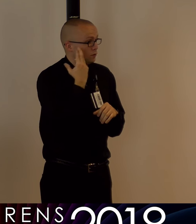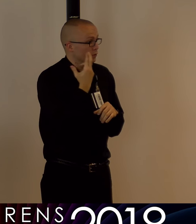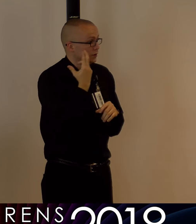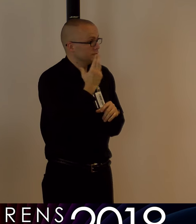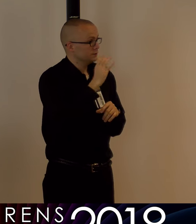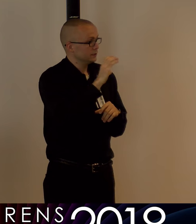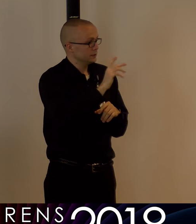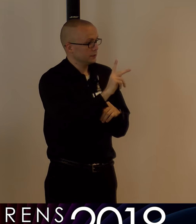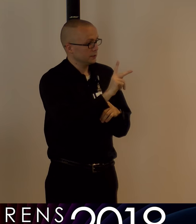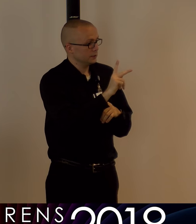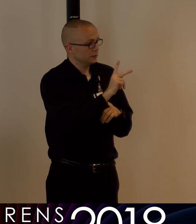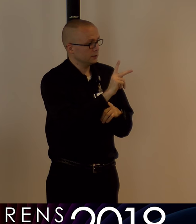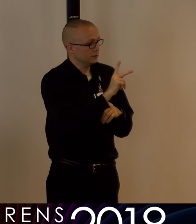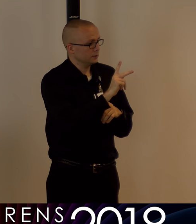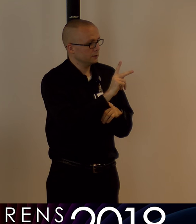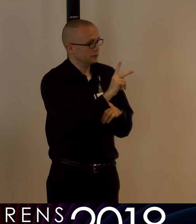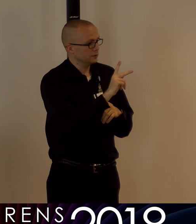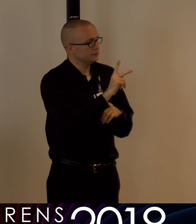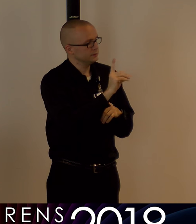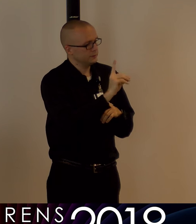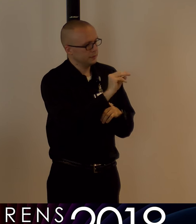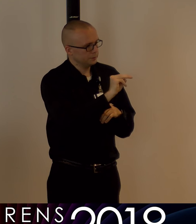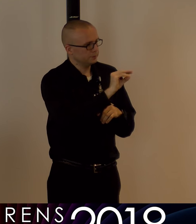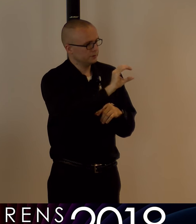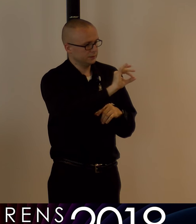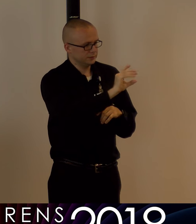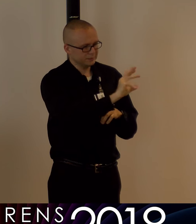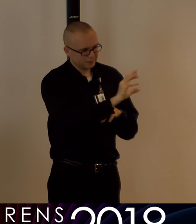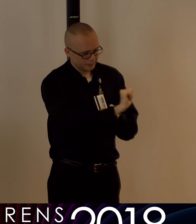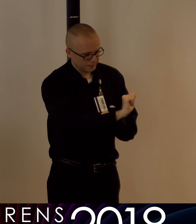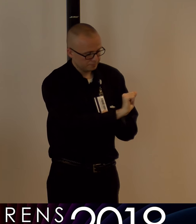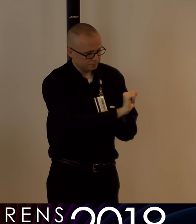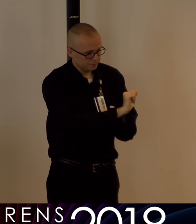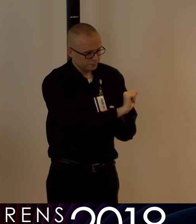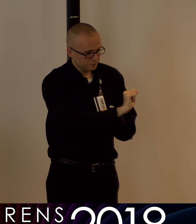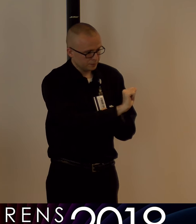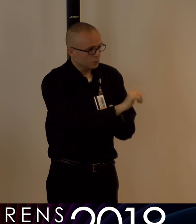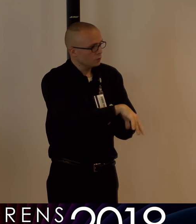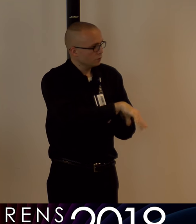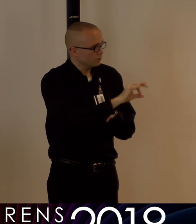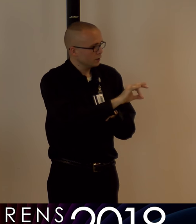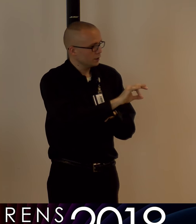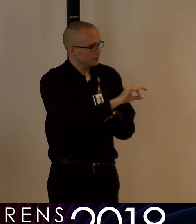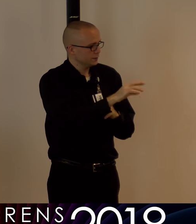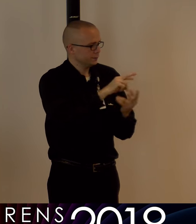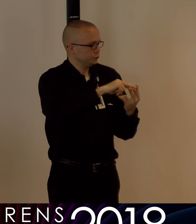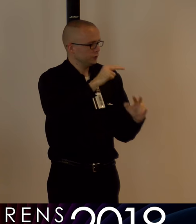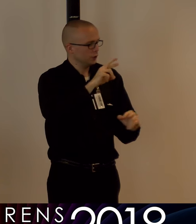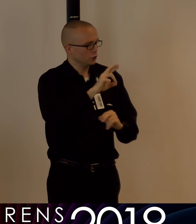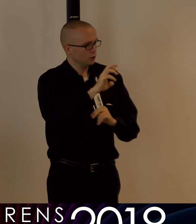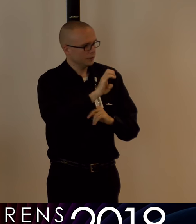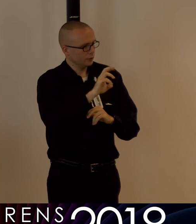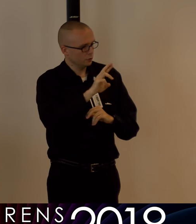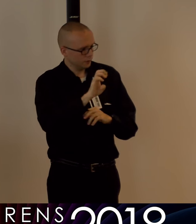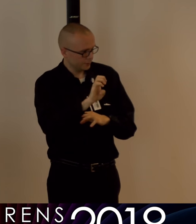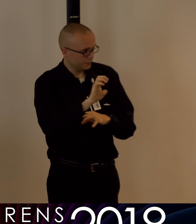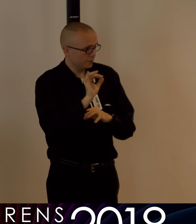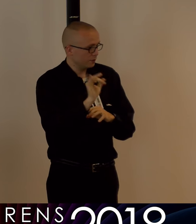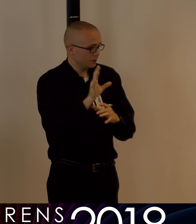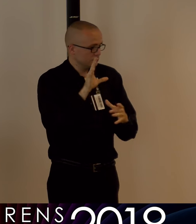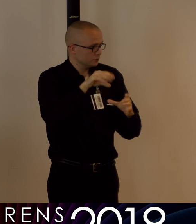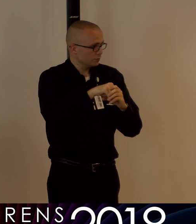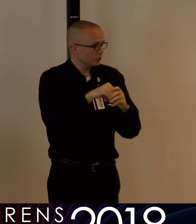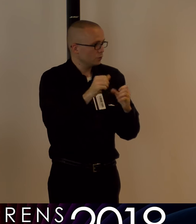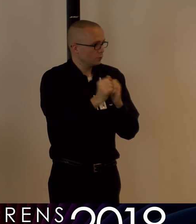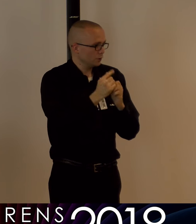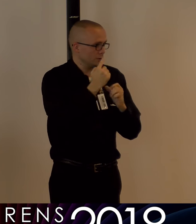Kabuki gene, KDM6A. We found a mutation in a gene called RERE, which is involved in